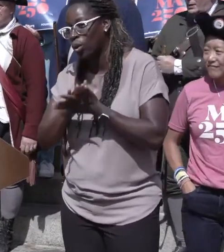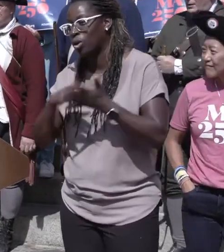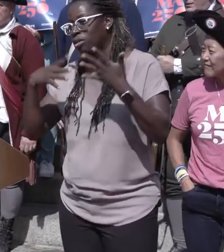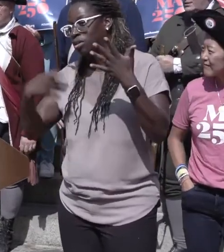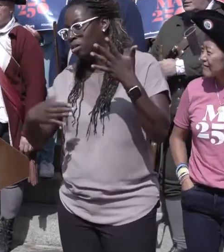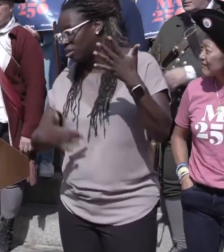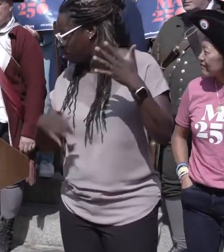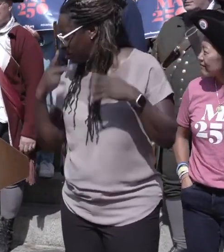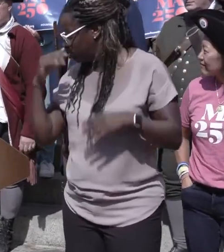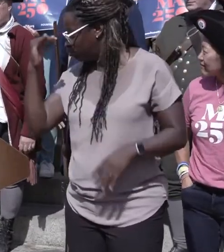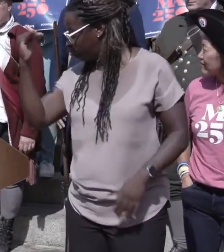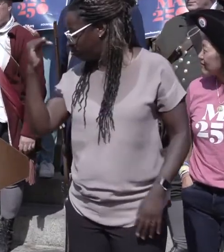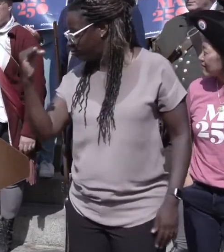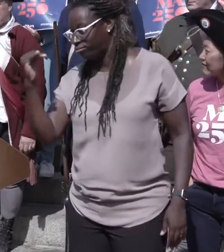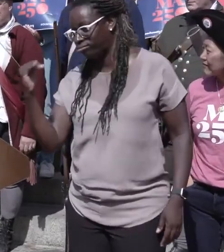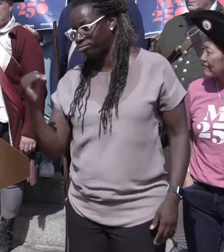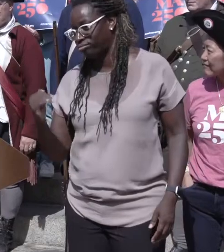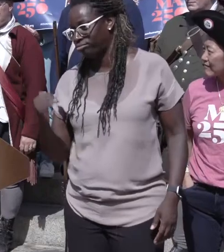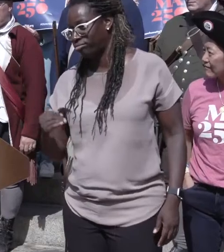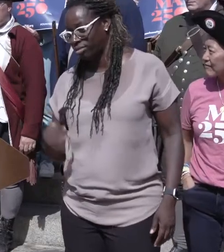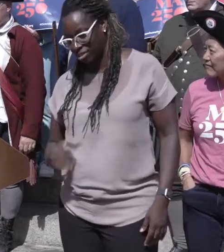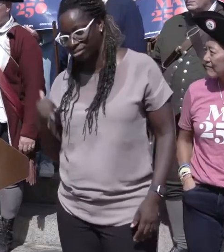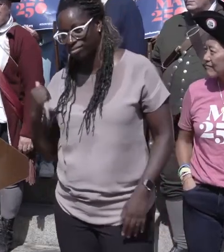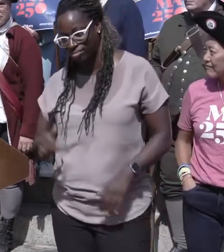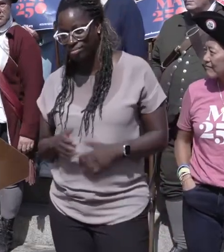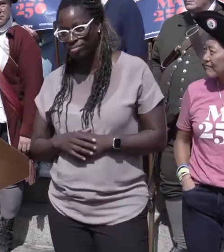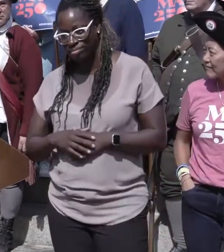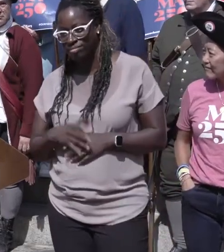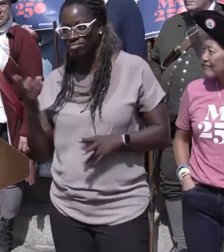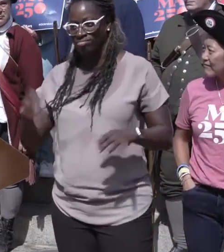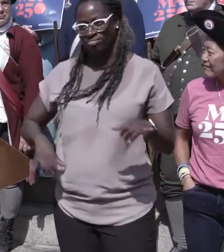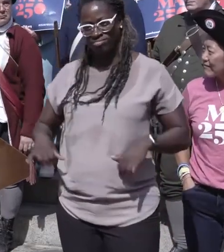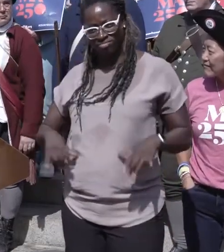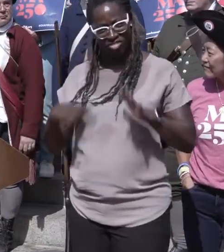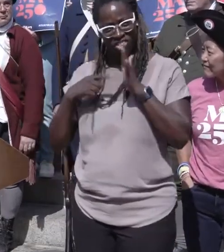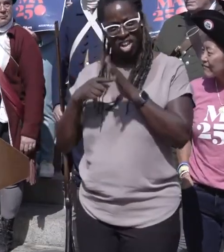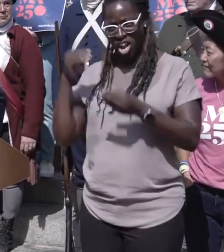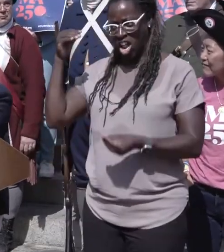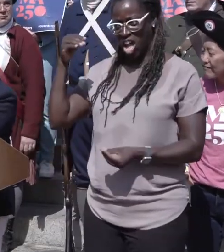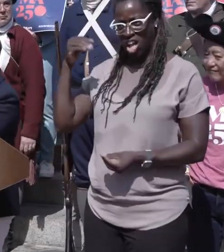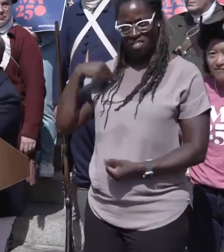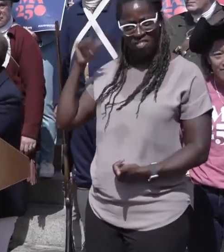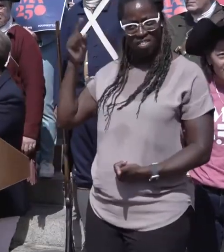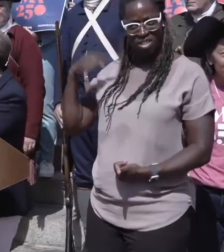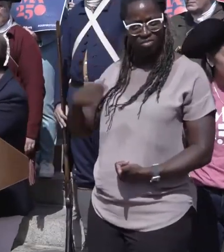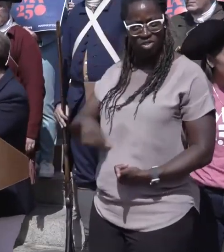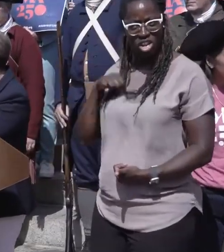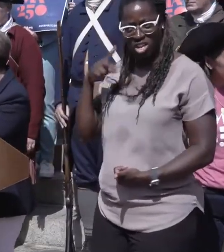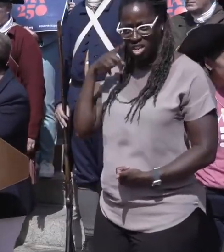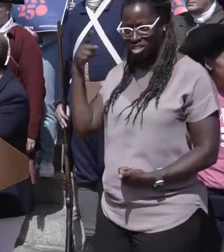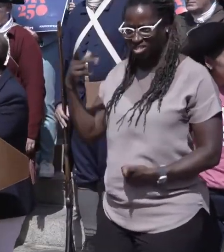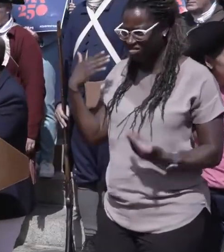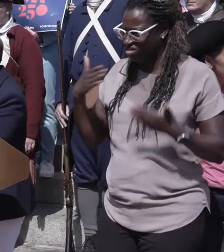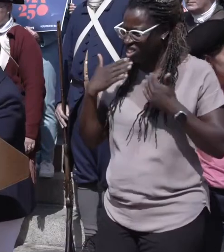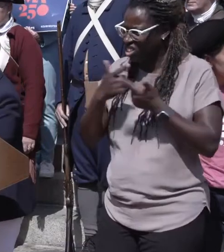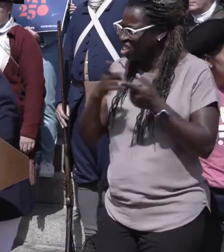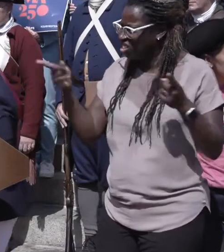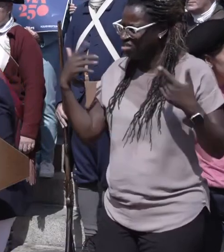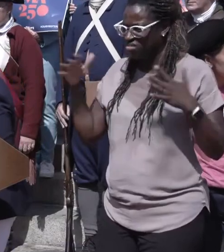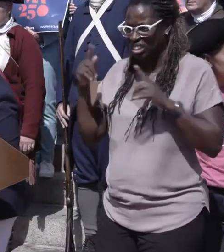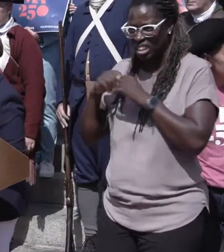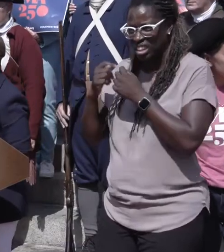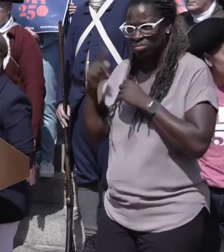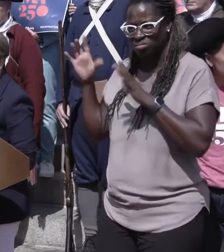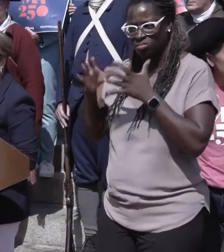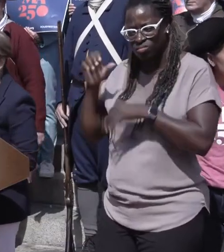of ours. And so we wanted to show that off as we kick things off here today. Thank you to everybody who's worked so hard to get to this point.